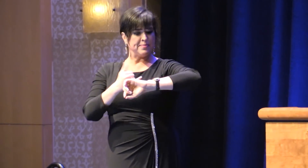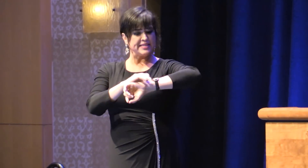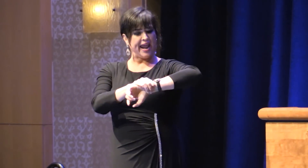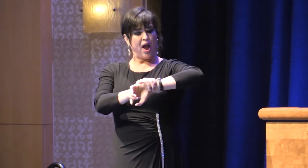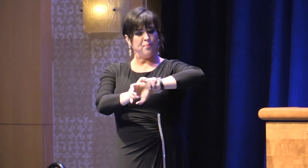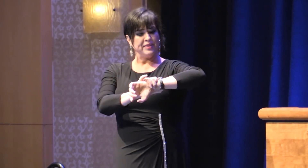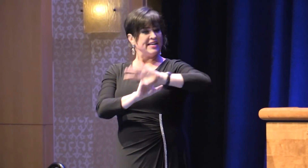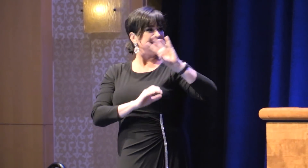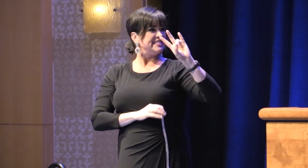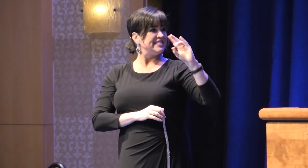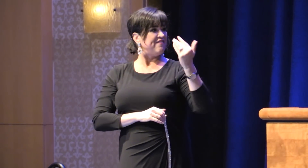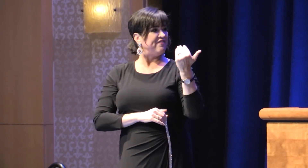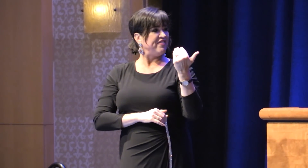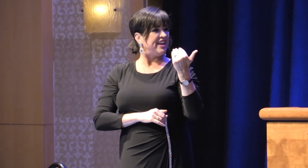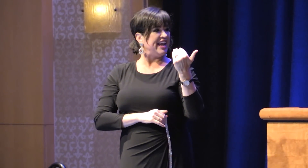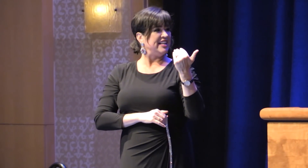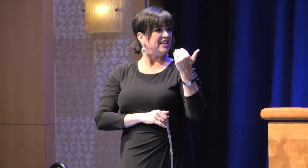TDI. So what time do we have now?